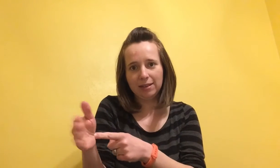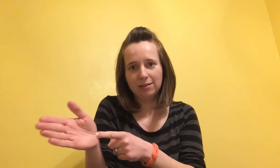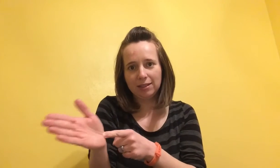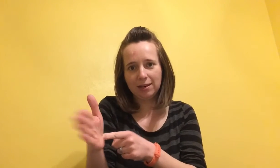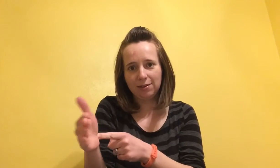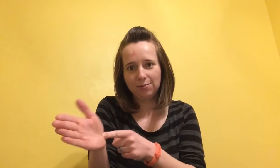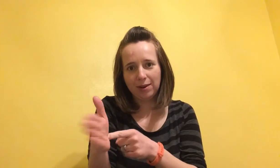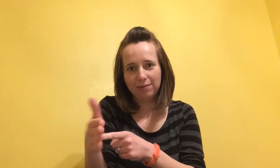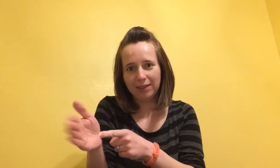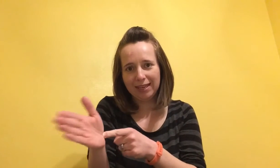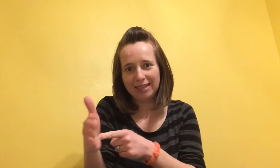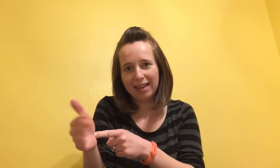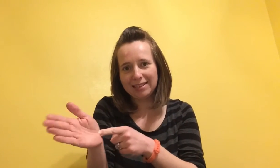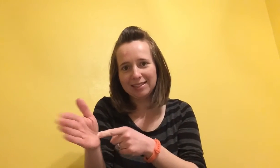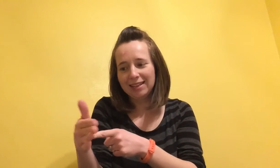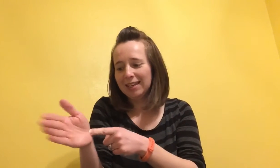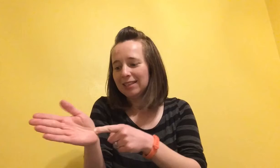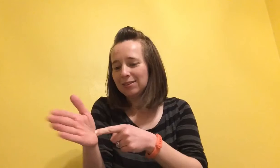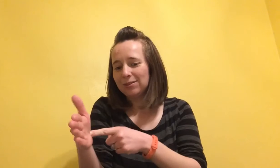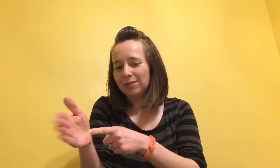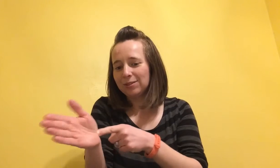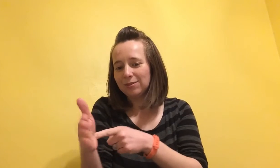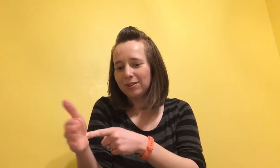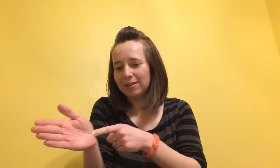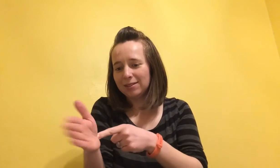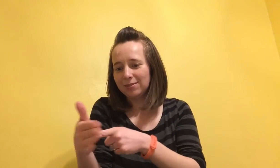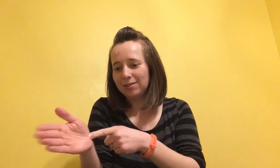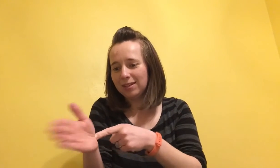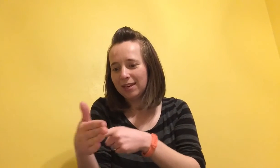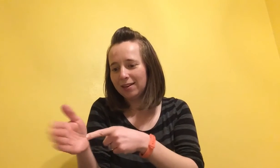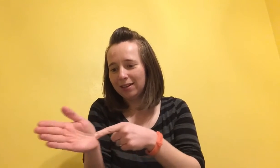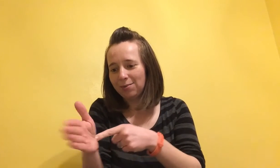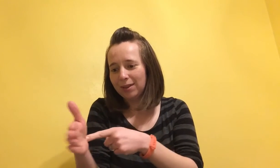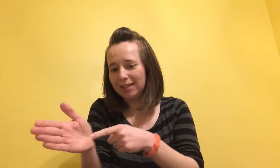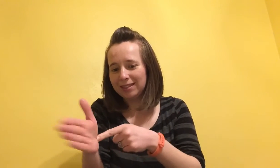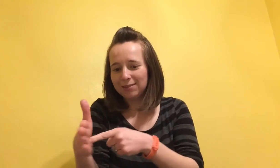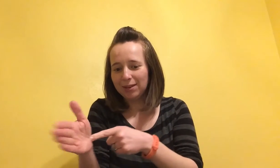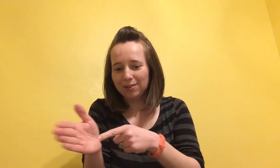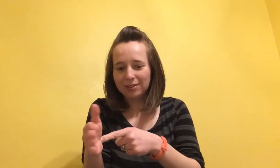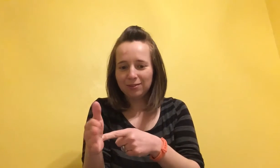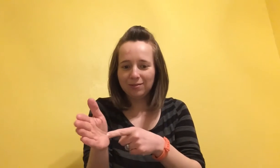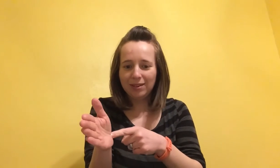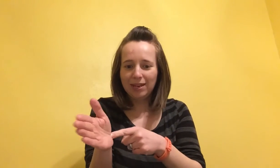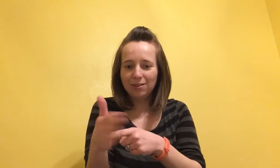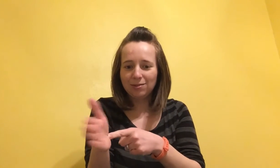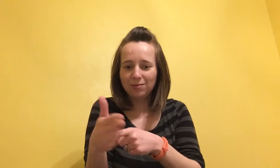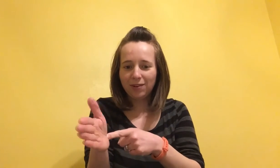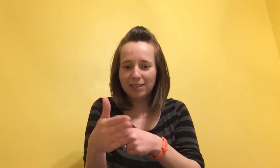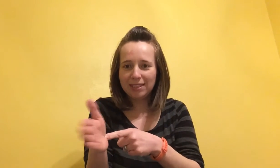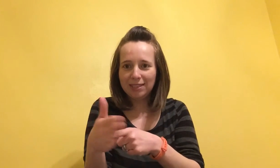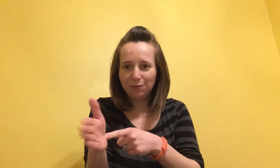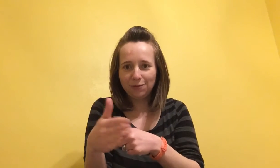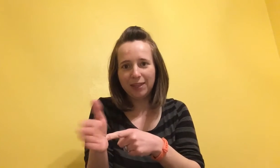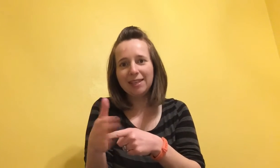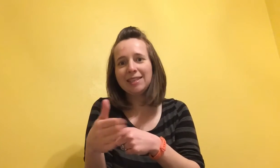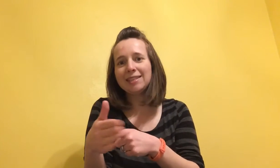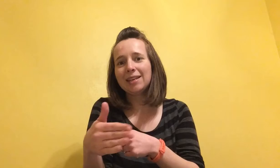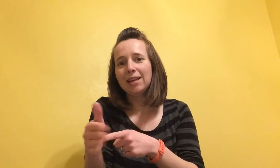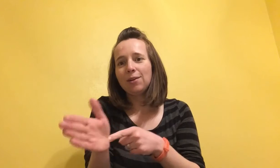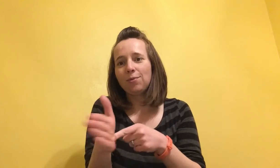just kind of wave it like that. So it's also, so you can kind of like wiggle it this way also. You can either do it very stiff like this, or